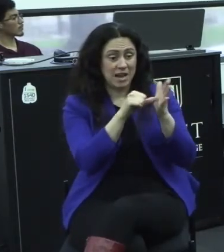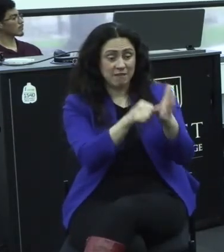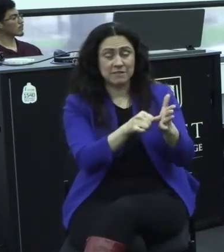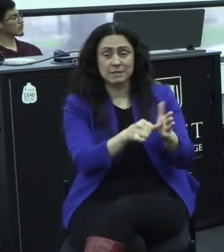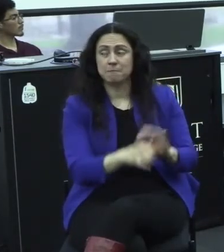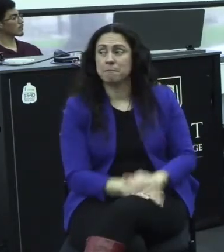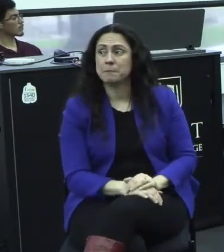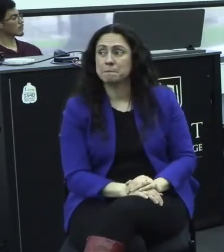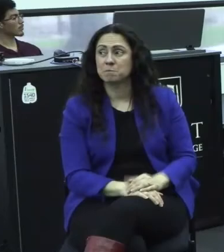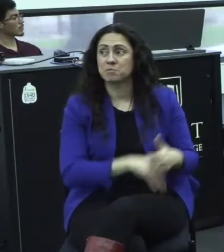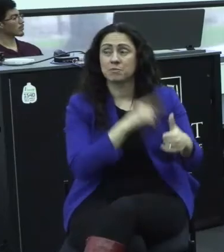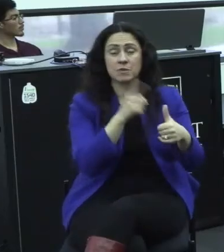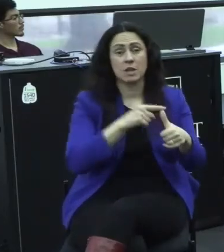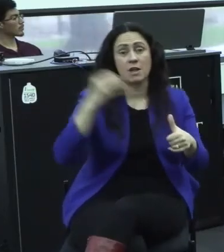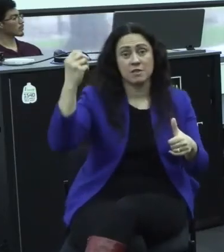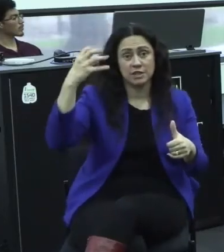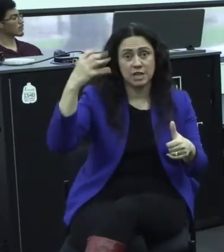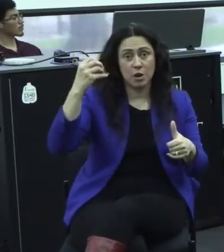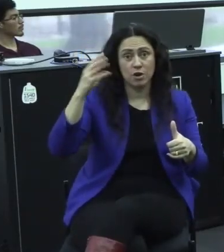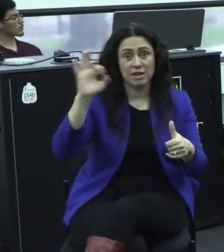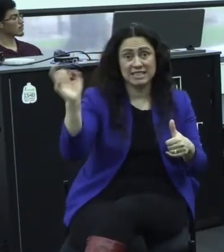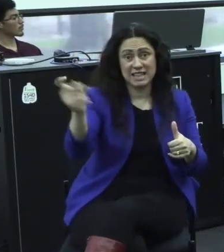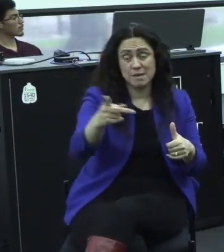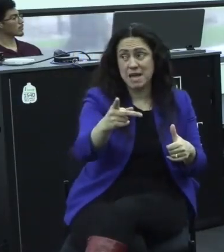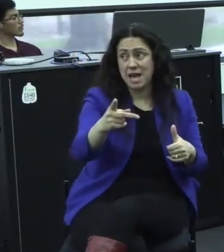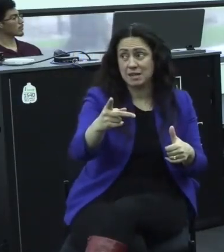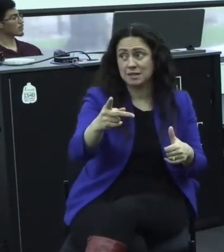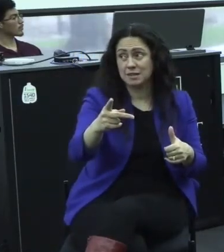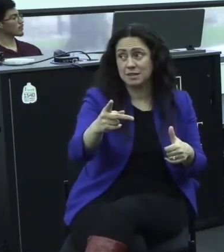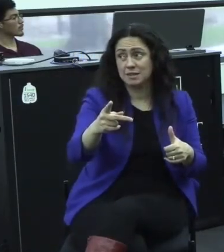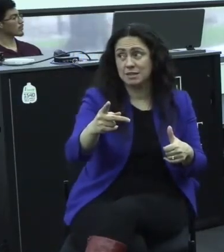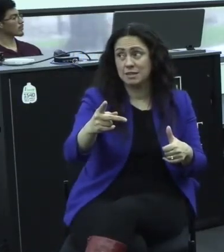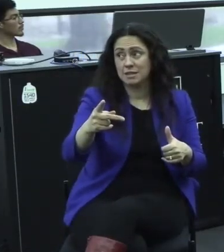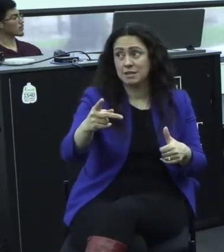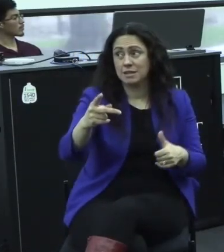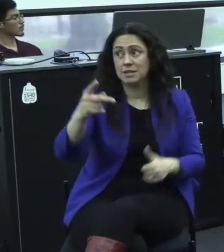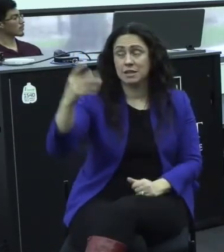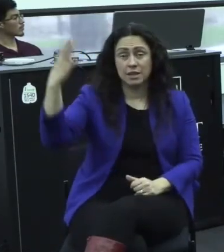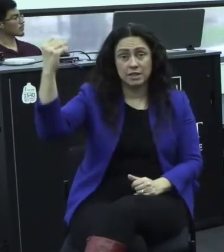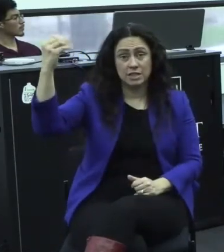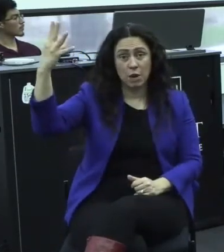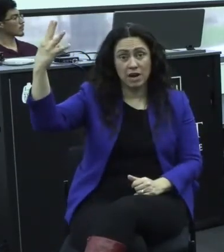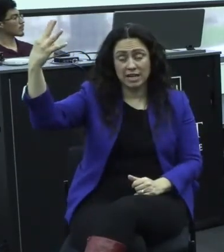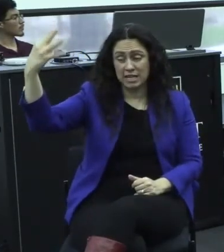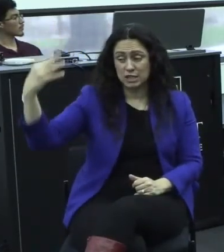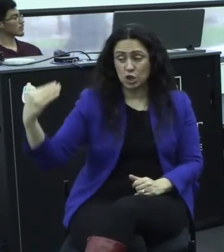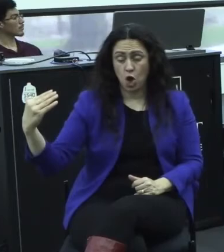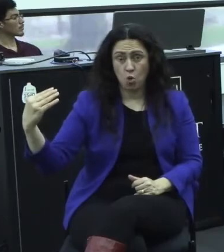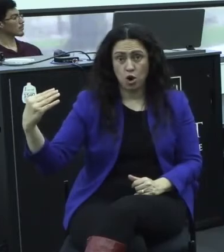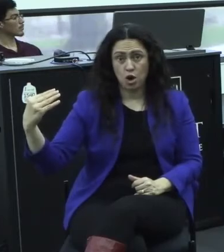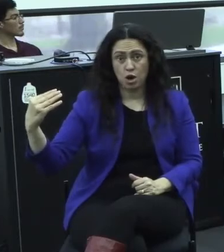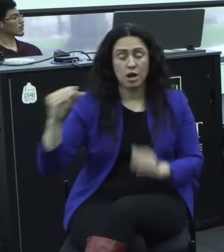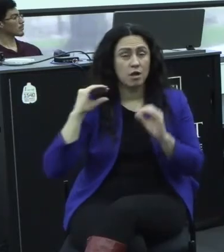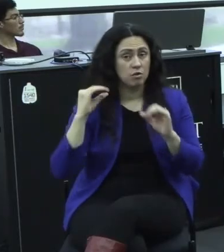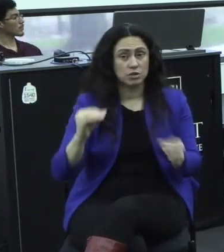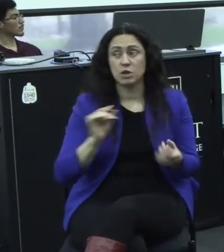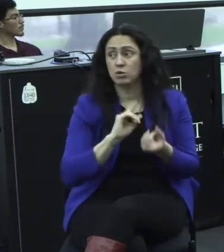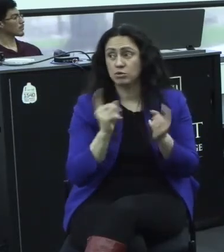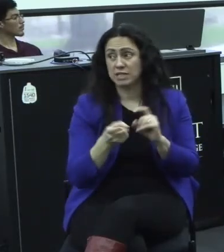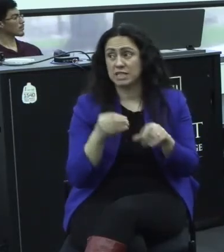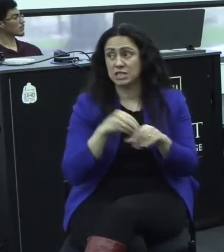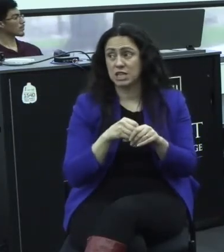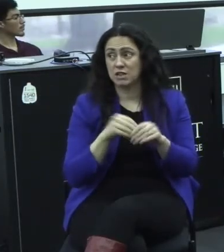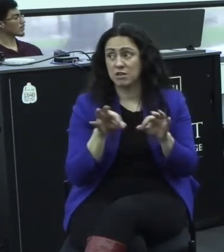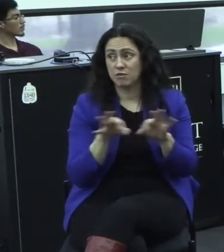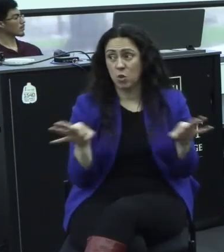to. One is the shower is kind of in the back. The shower head is lower. You can see that there's no transition in the